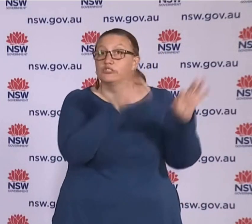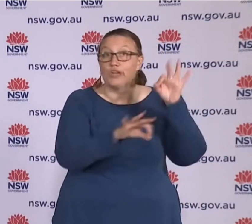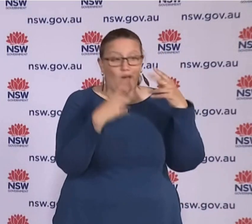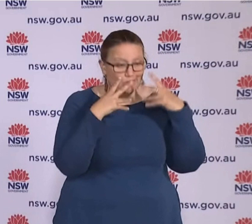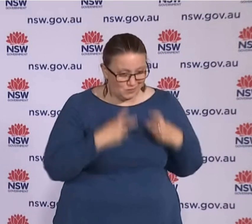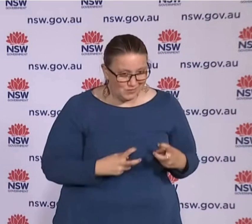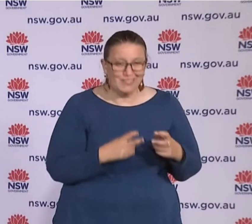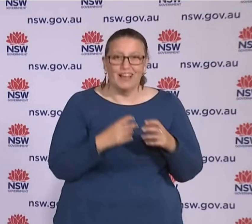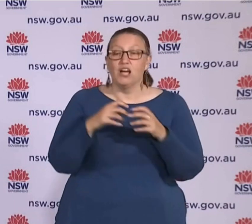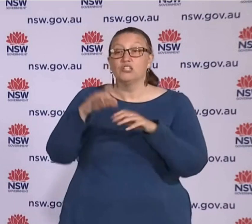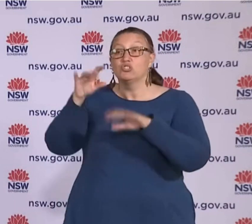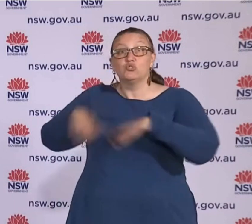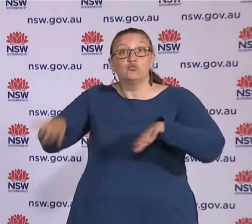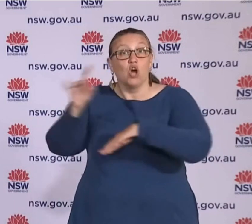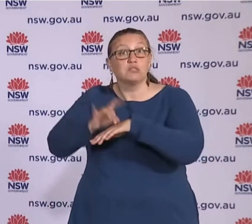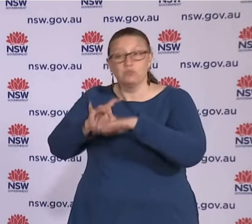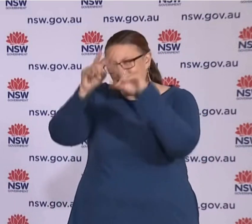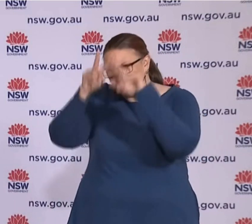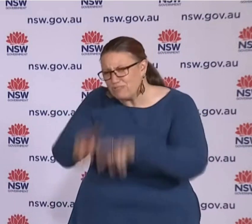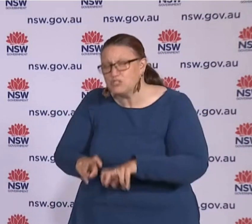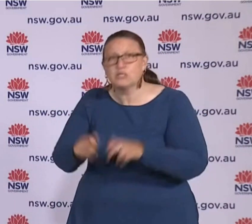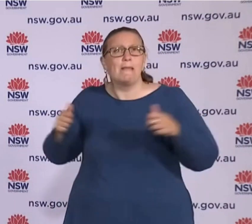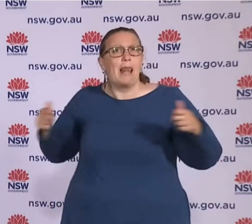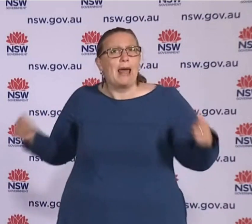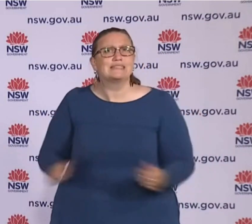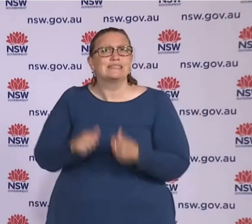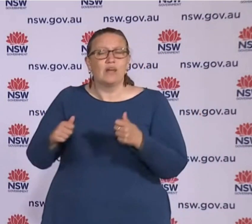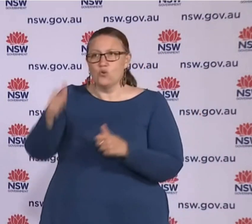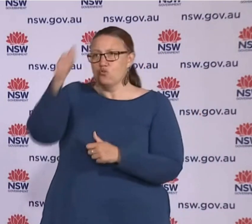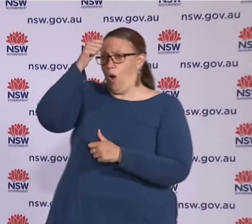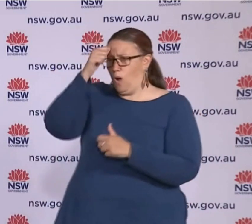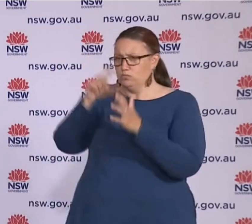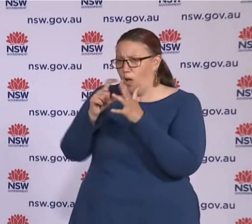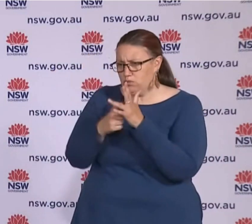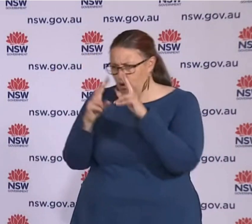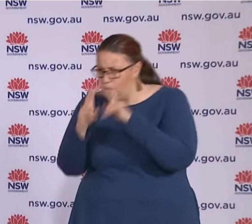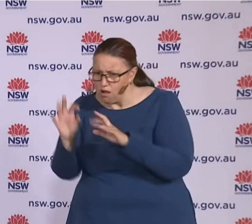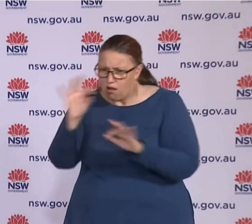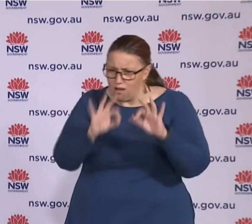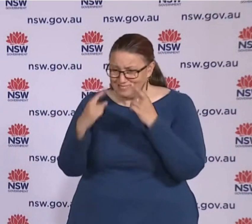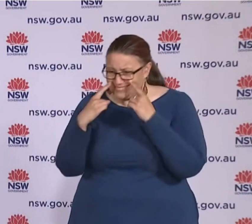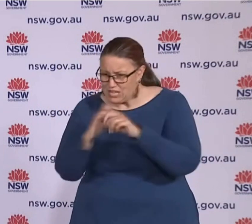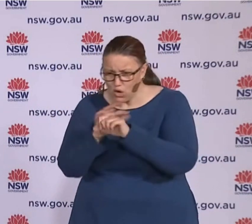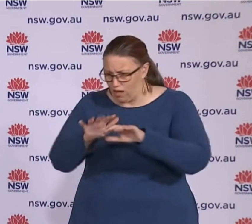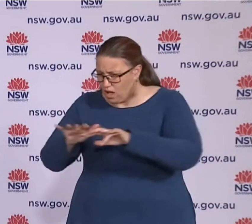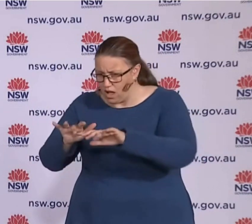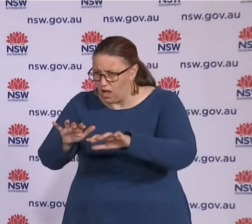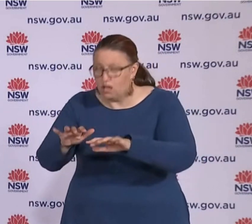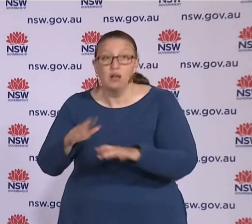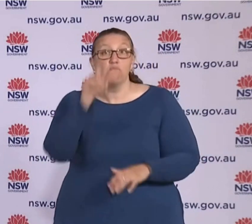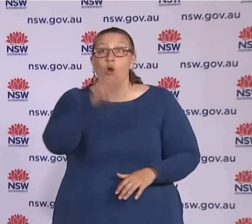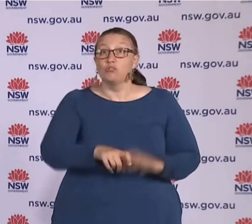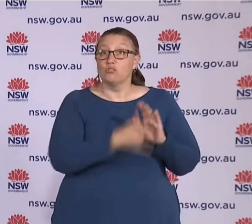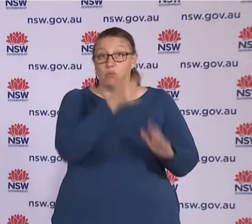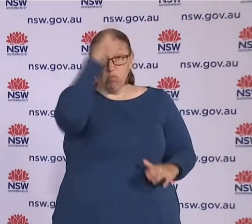concerns. And obviously I'm confident that if we support the community, that the vast majority of the community